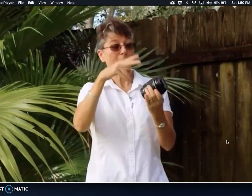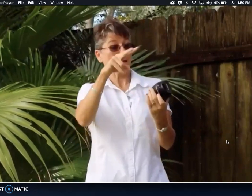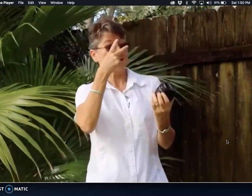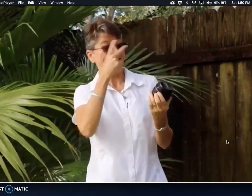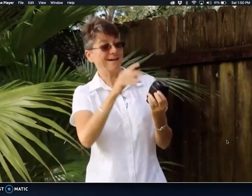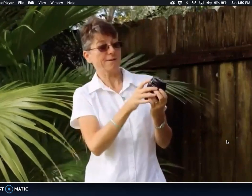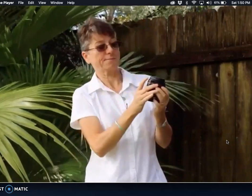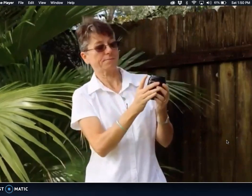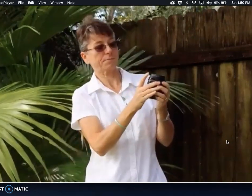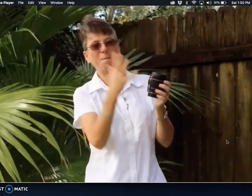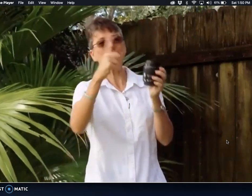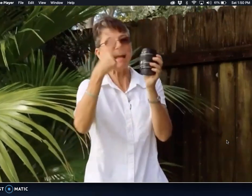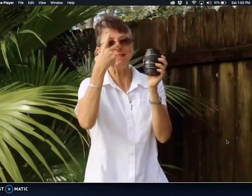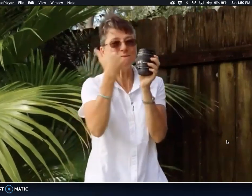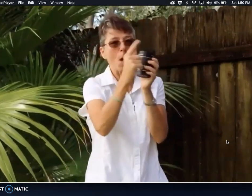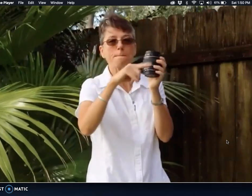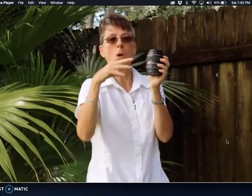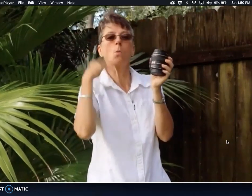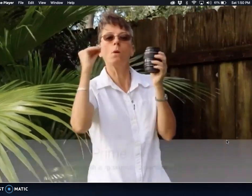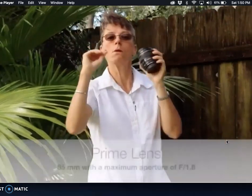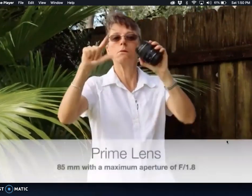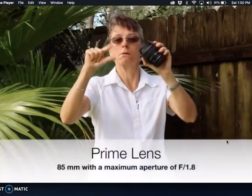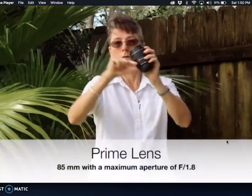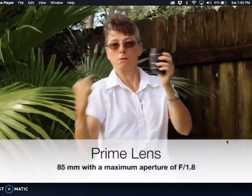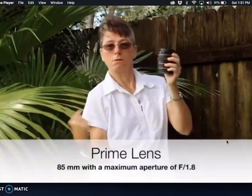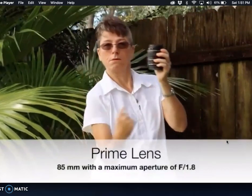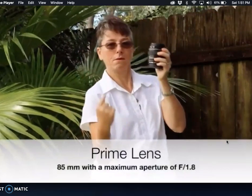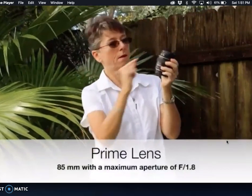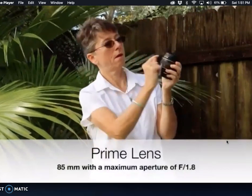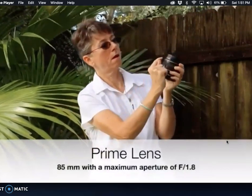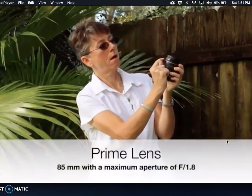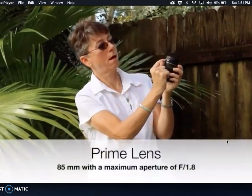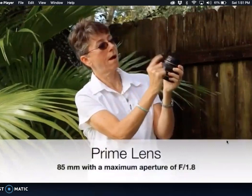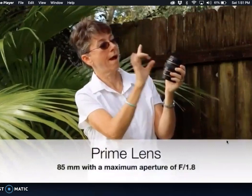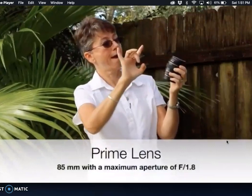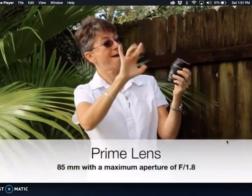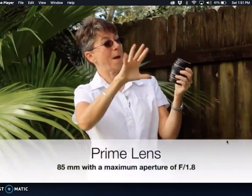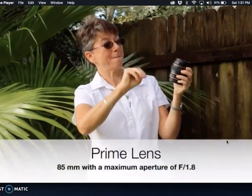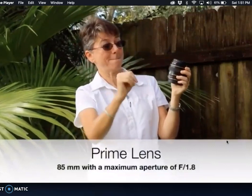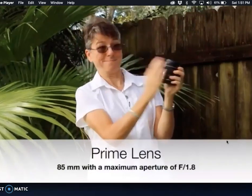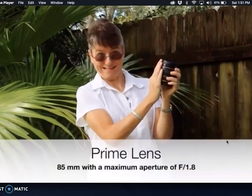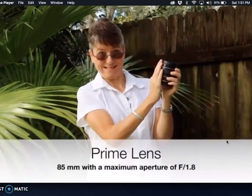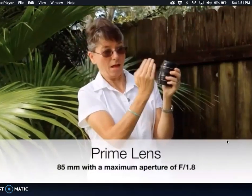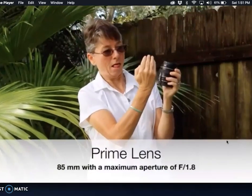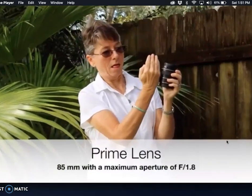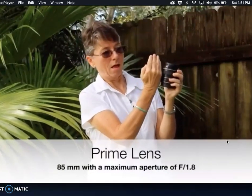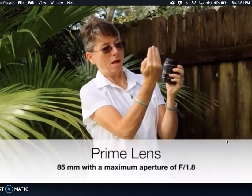So it will only take pictures at 85 millimeters of distance. You can see it written right here.